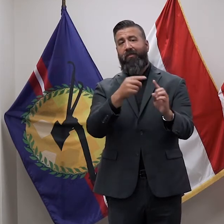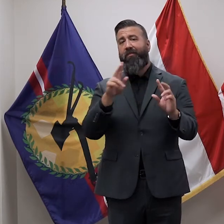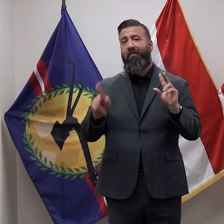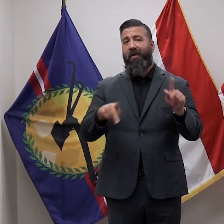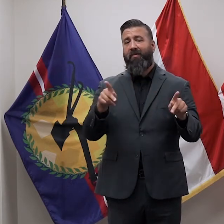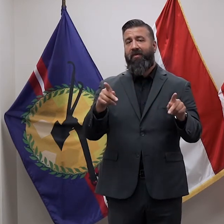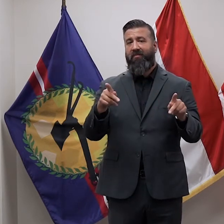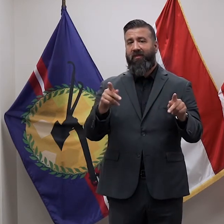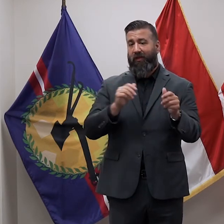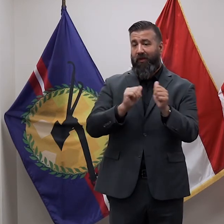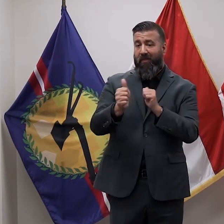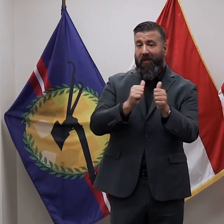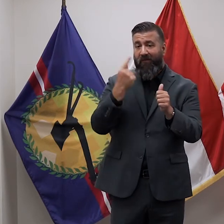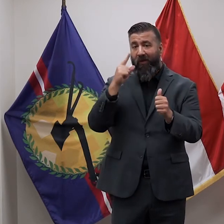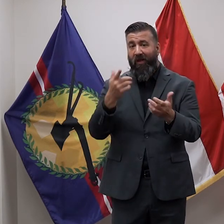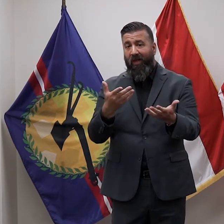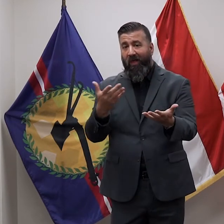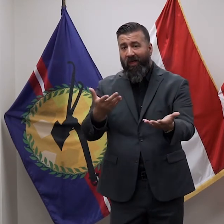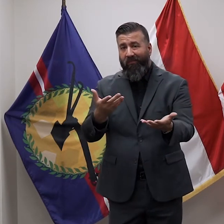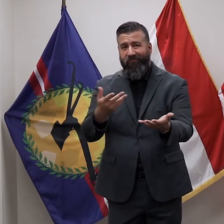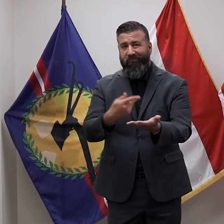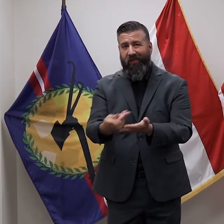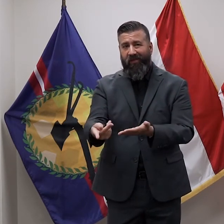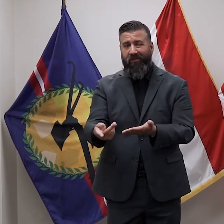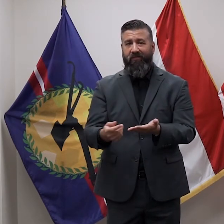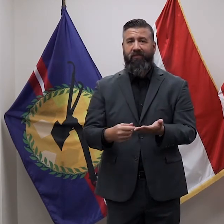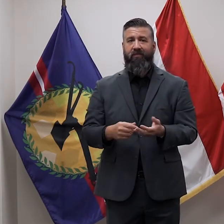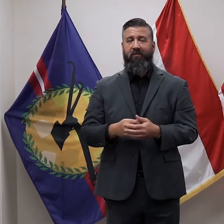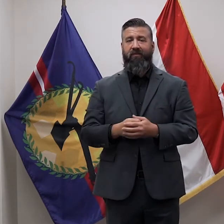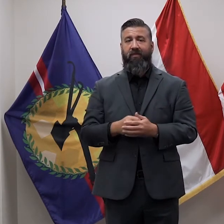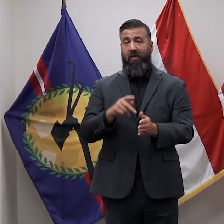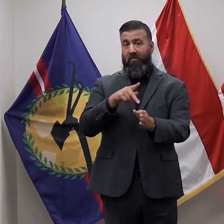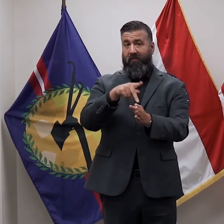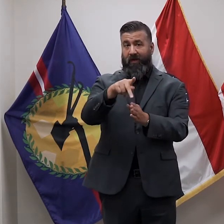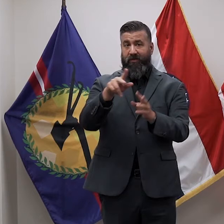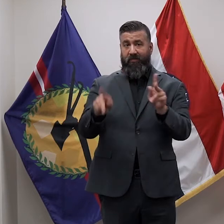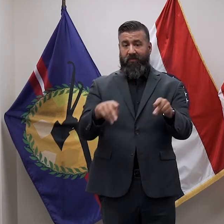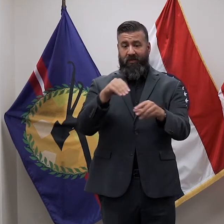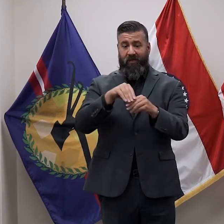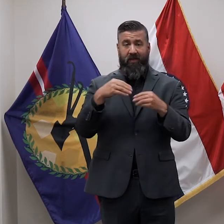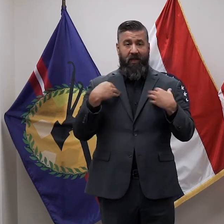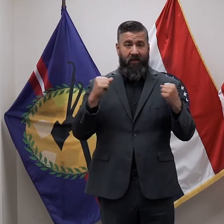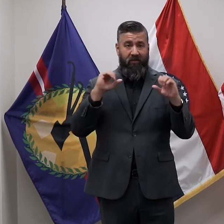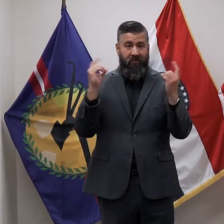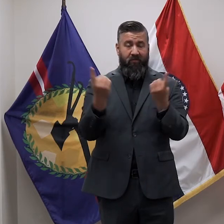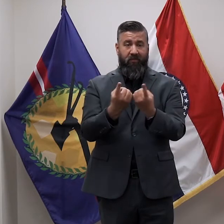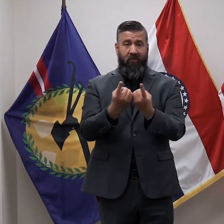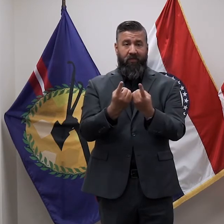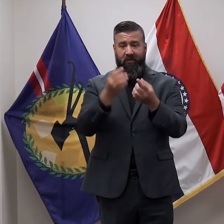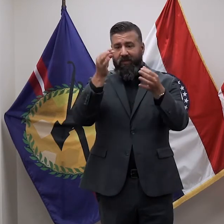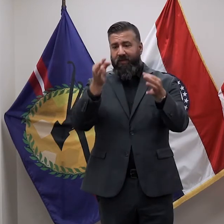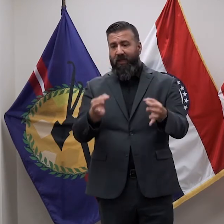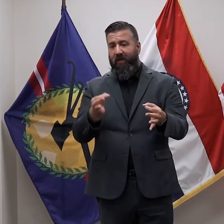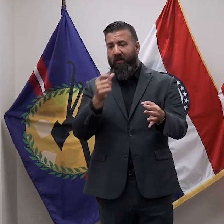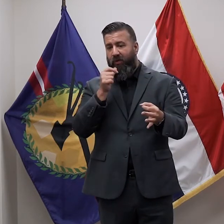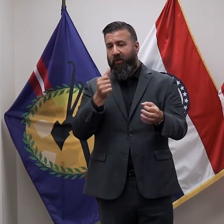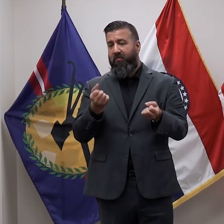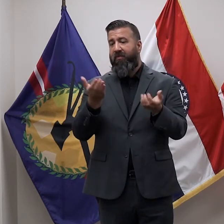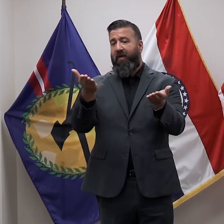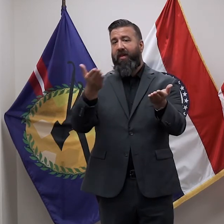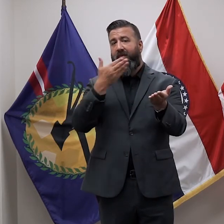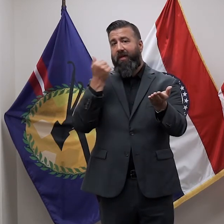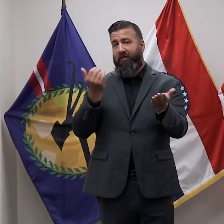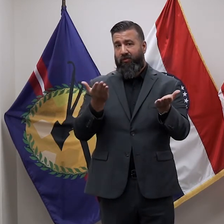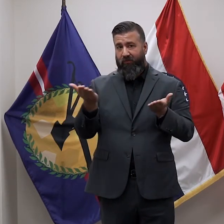that didn't compete for it or didn't receive it. The professional people in our health department determined who could provide the